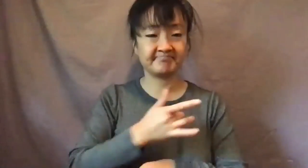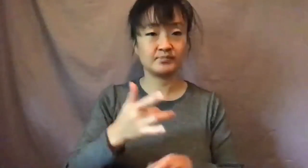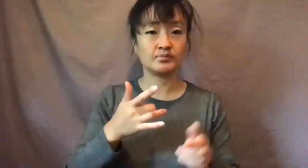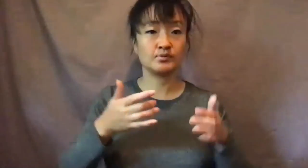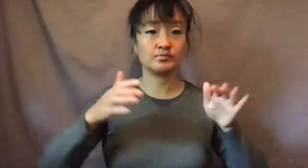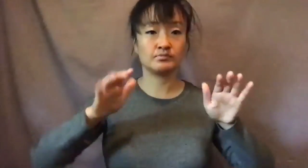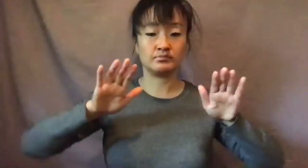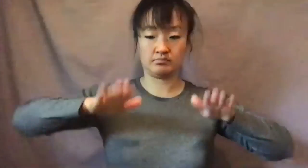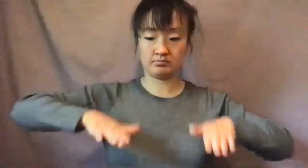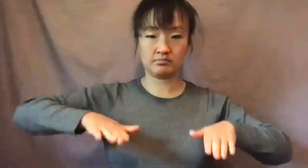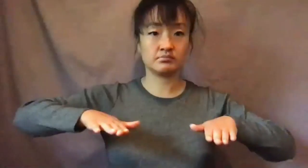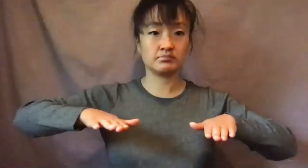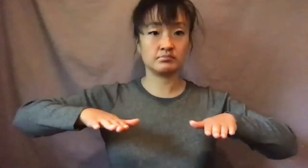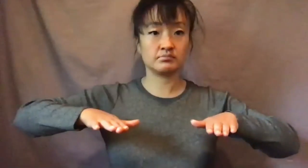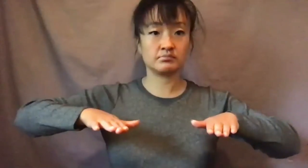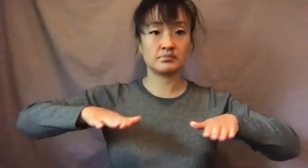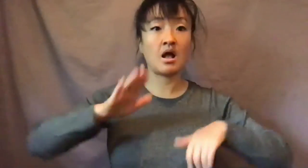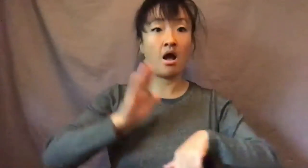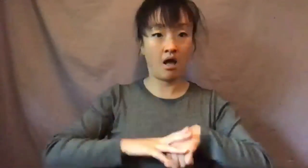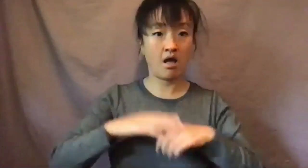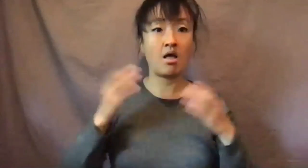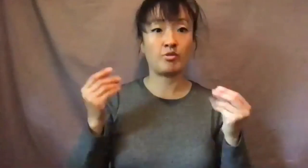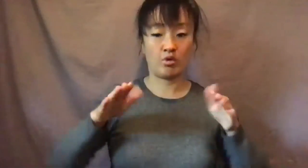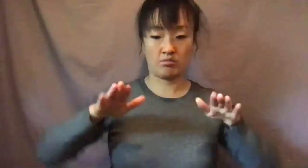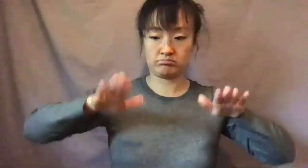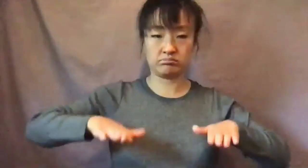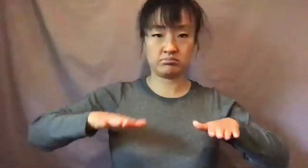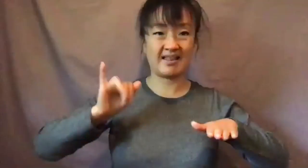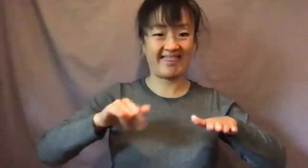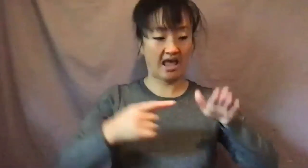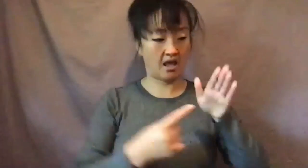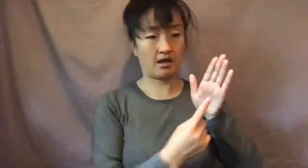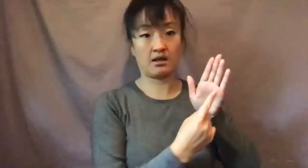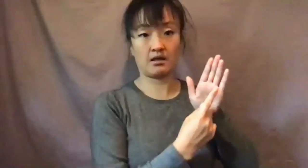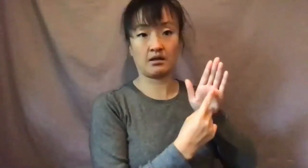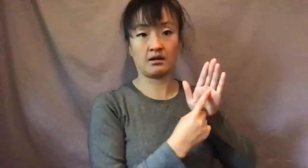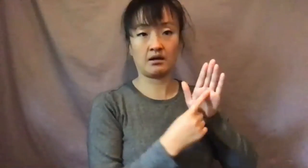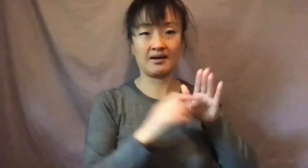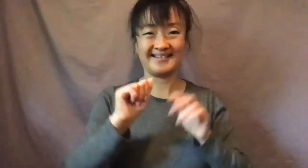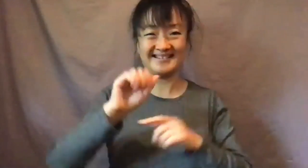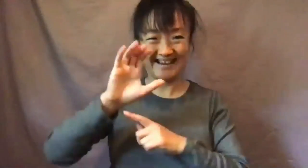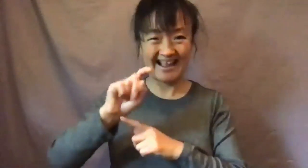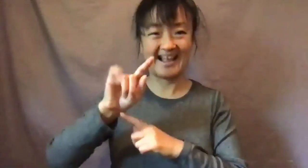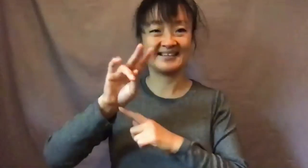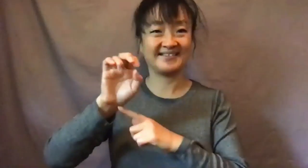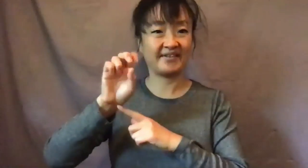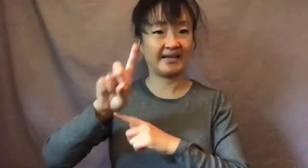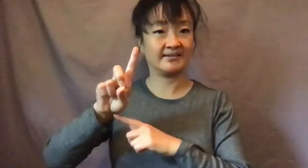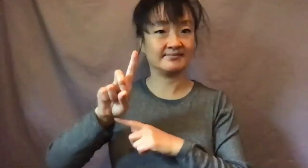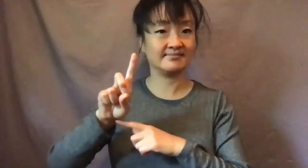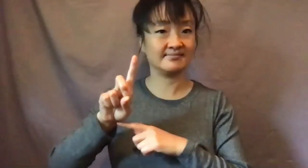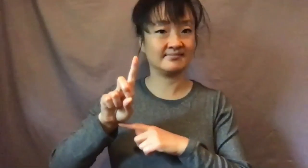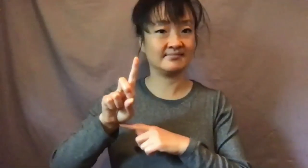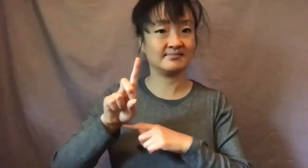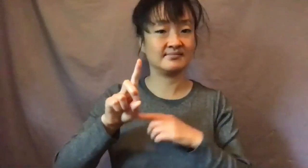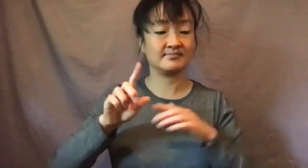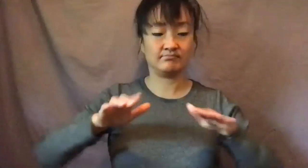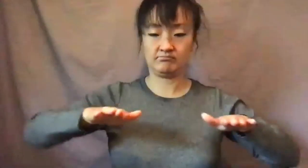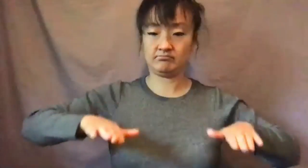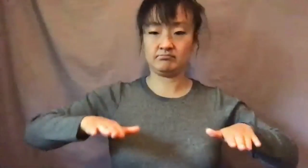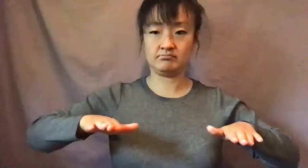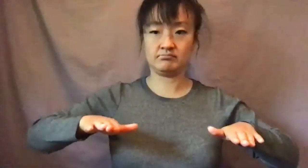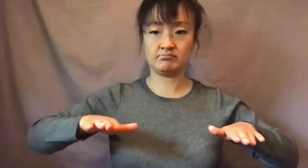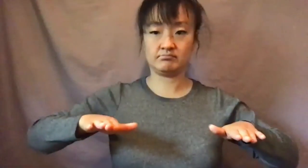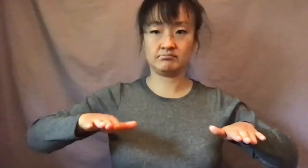and we want to have our feet and that point activated. And it's only activated even insofar as you're thinking about it